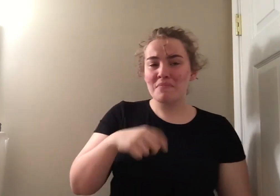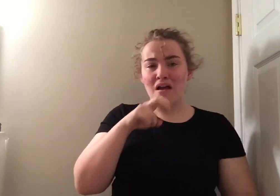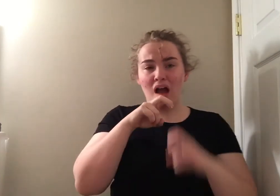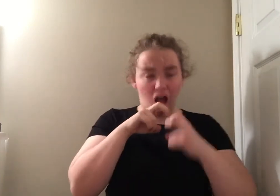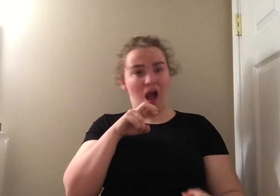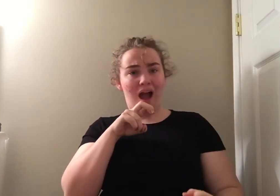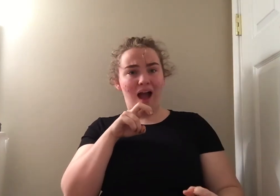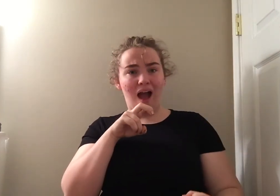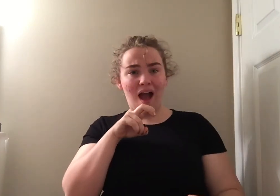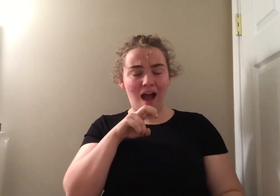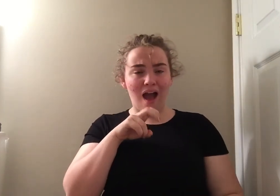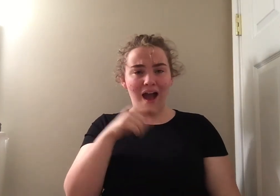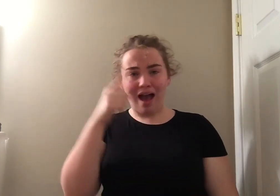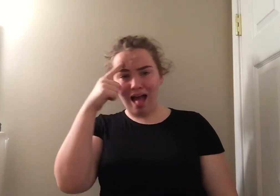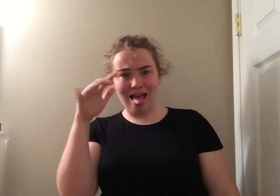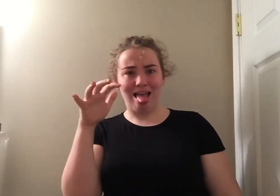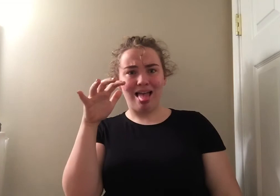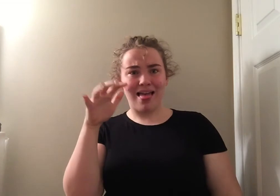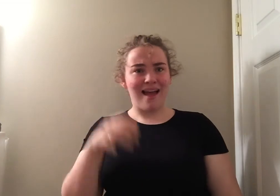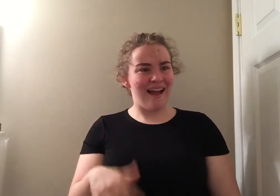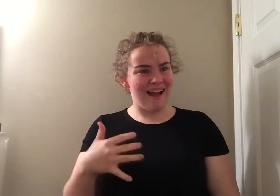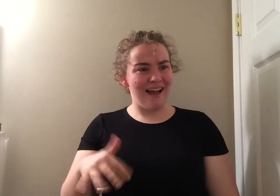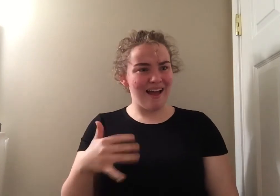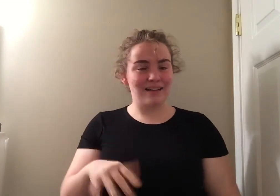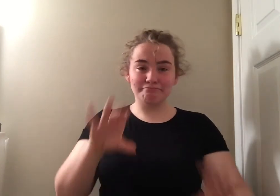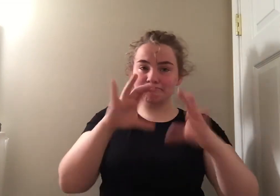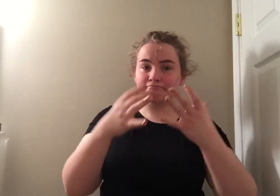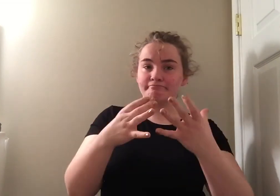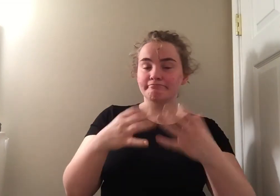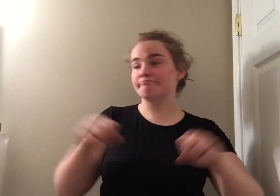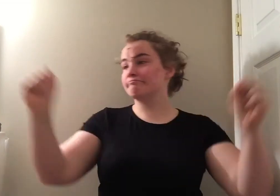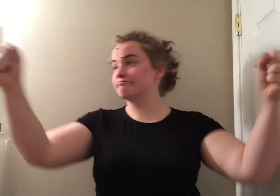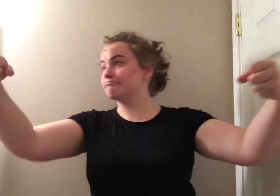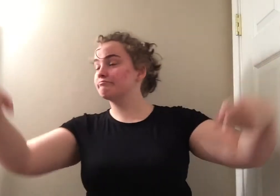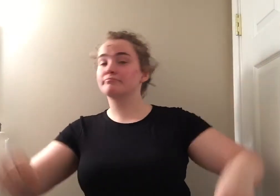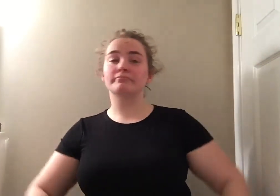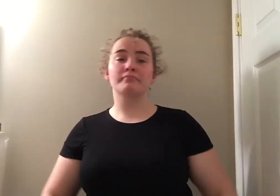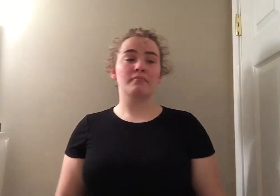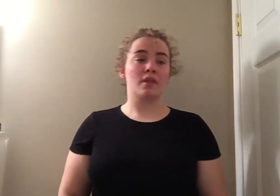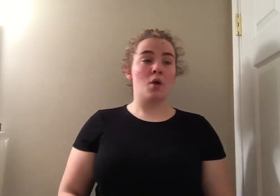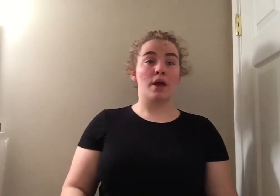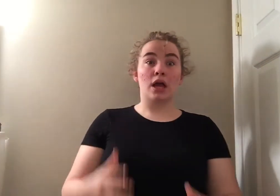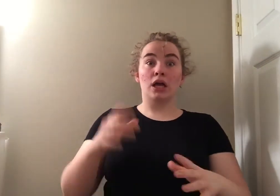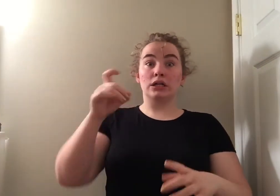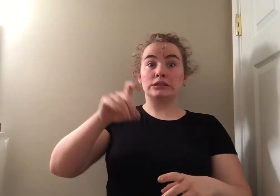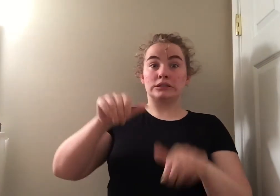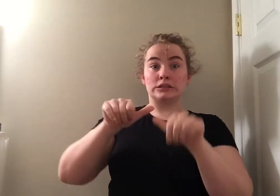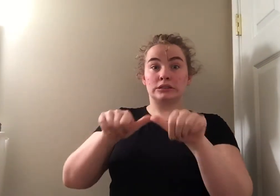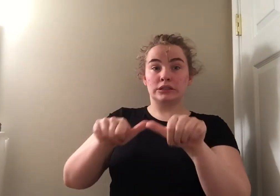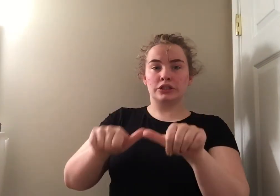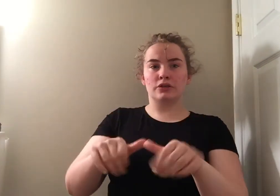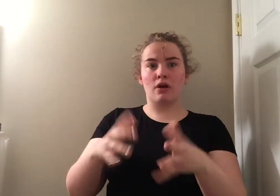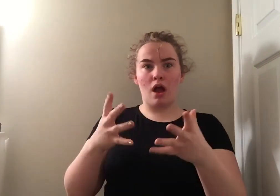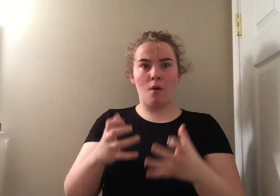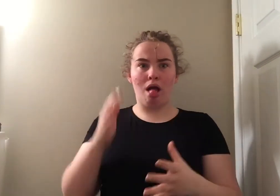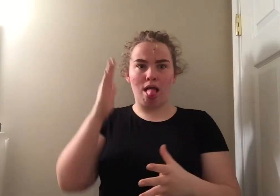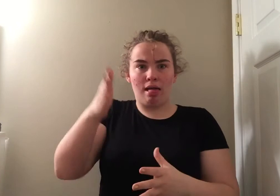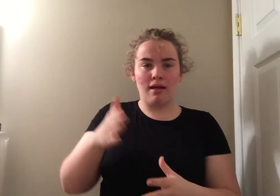not even thinking about. Yes. Okay, let's move on. Because I want to know what happens next. Lily's parents were